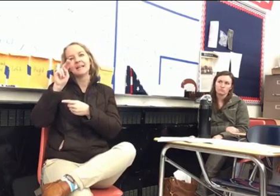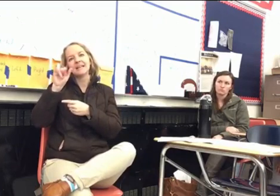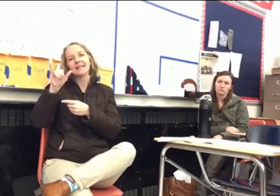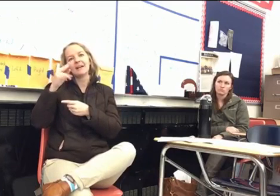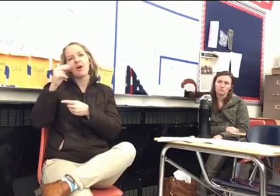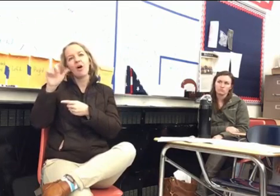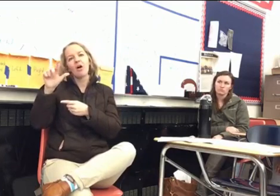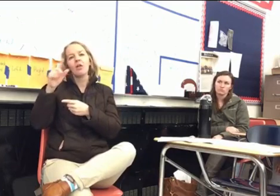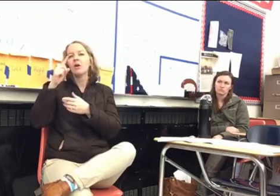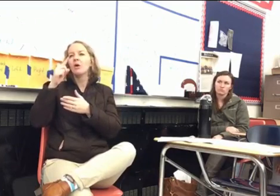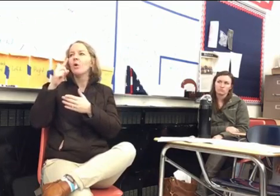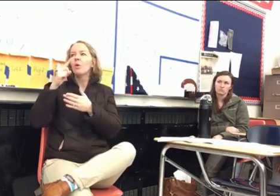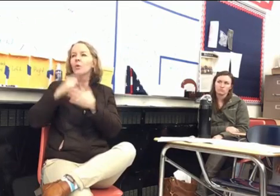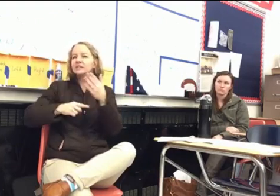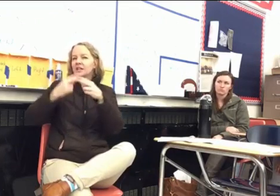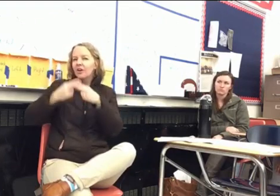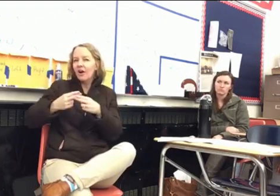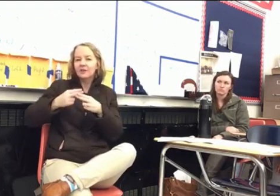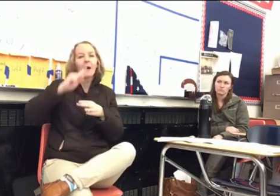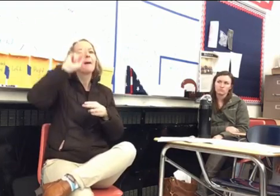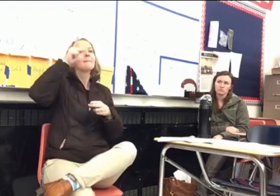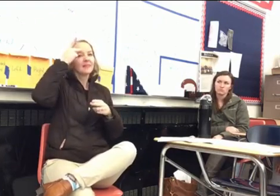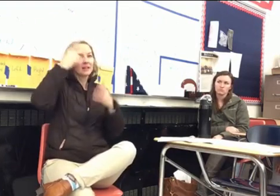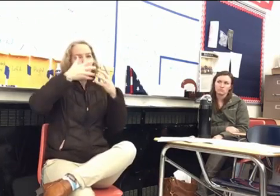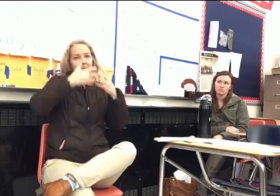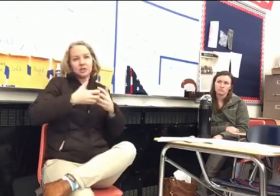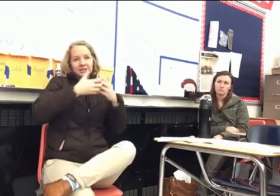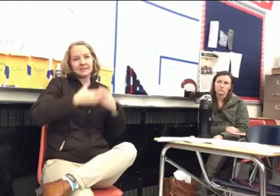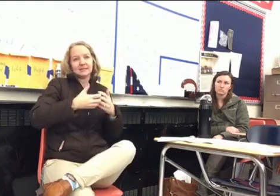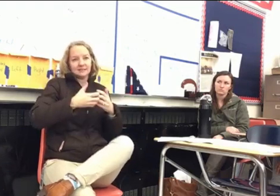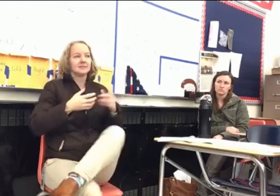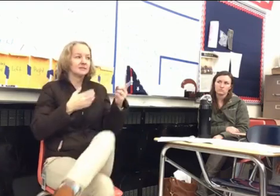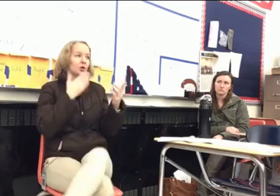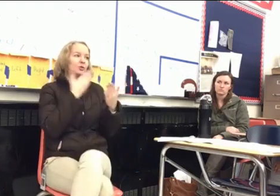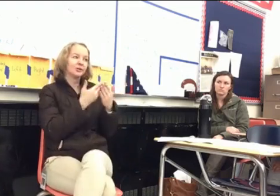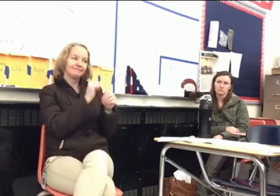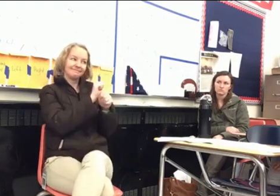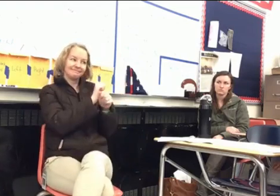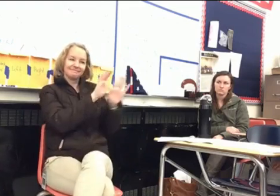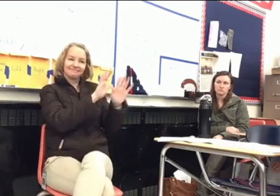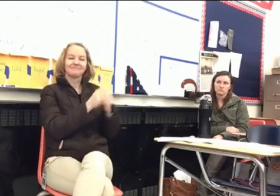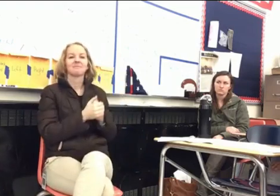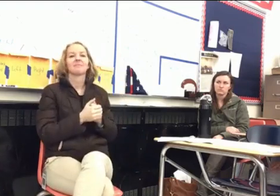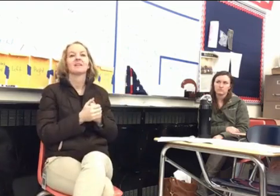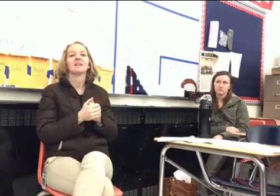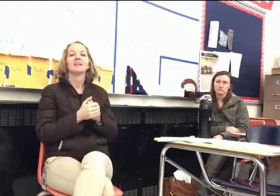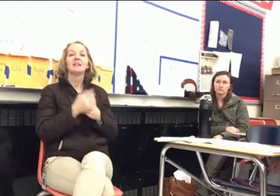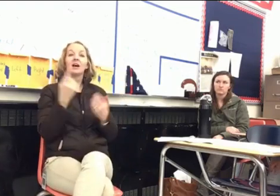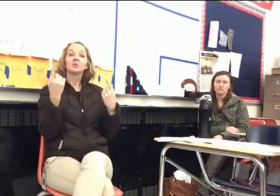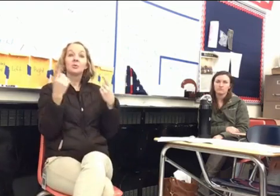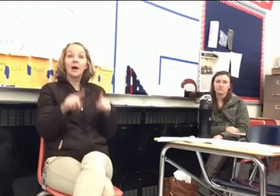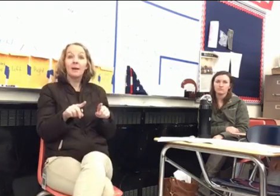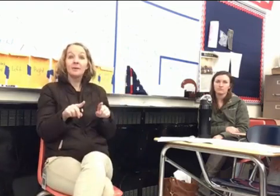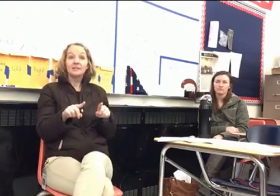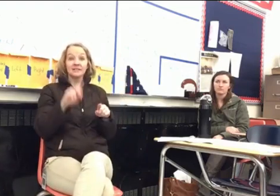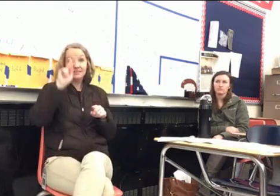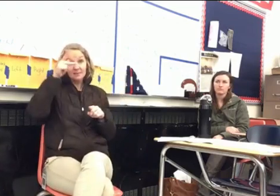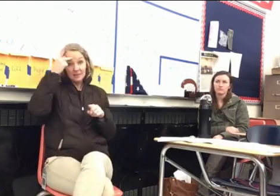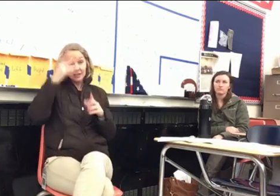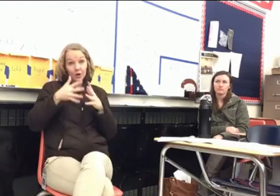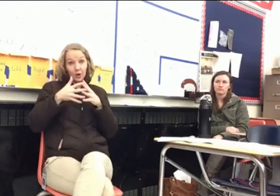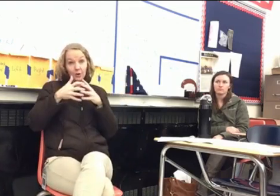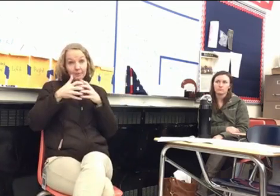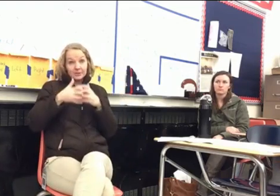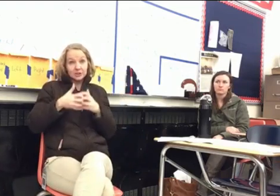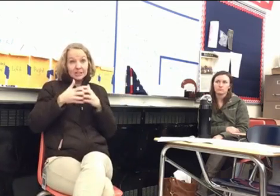word for all of that? Political machines. Political machines. Good job. Okay, good job, JJ. So, what happens is that the political machines